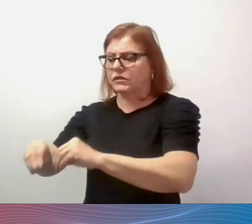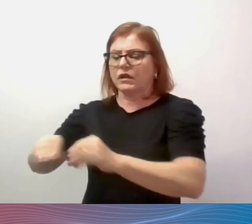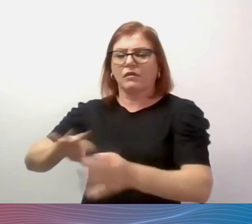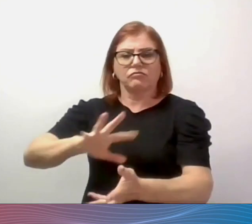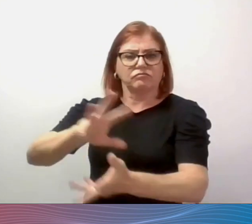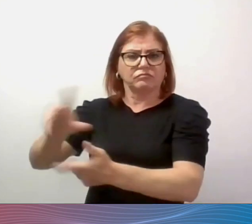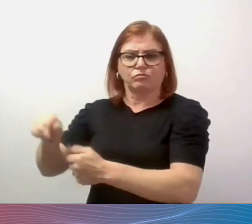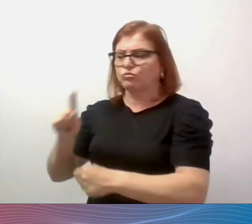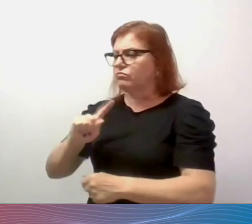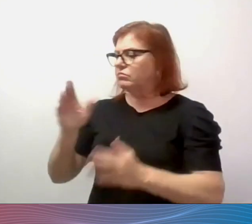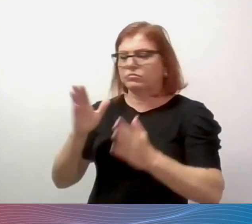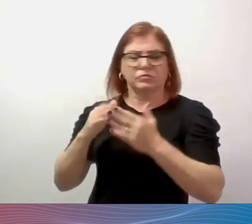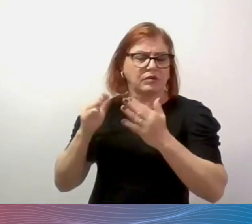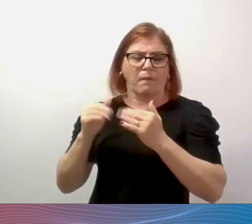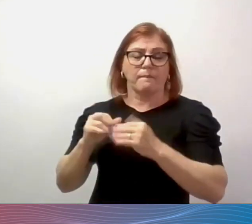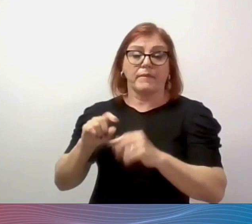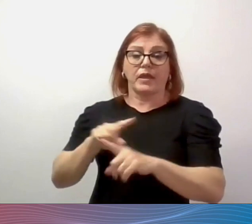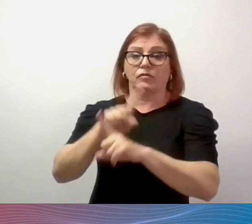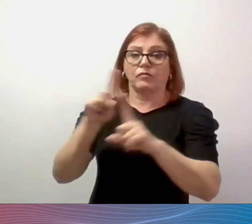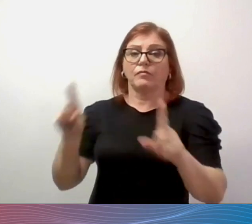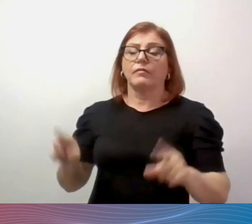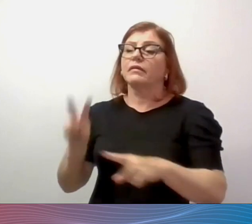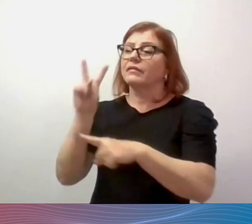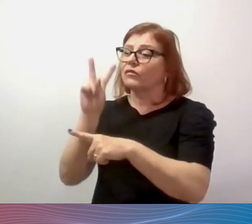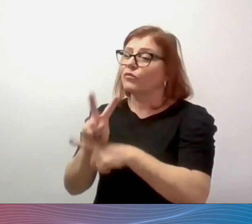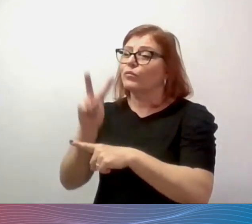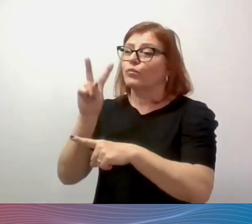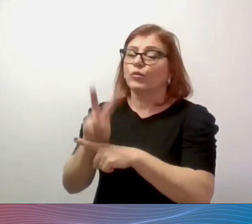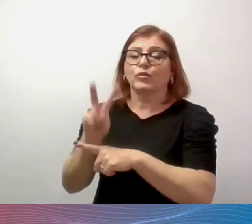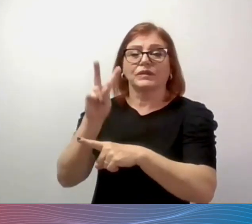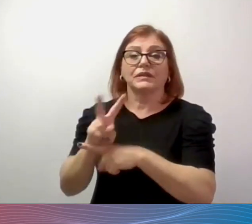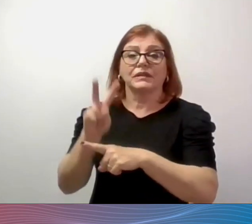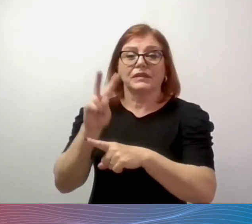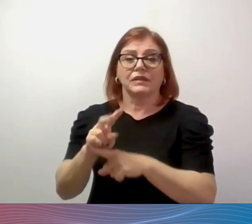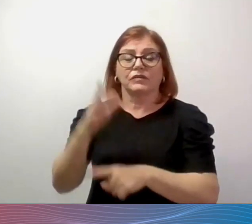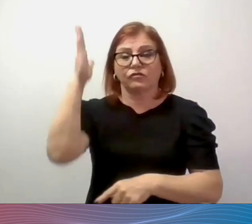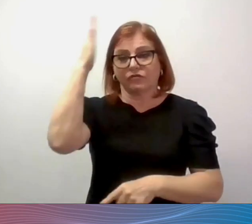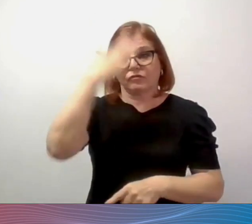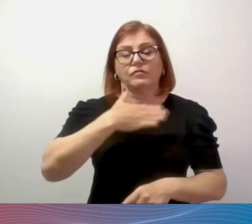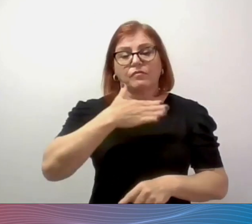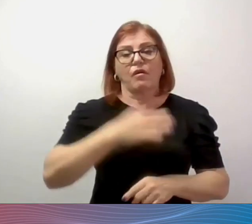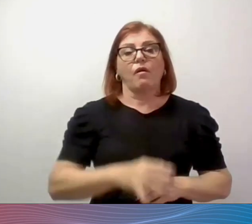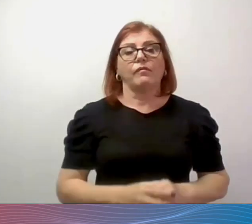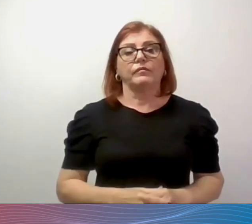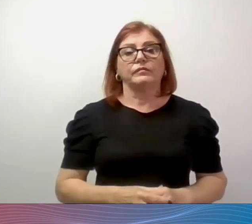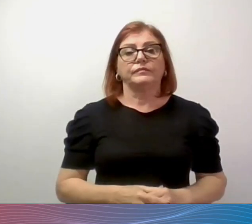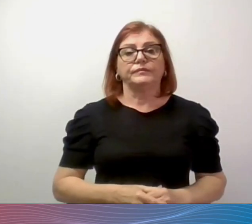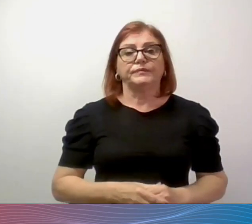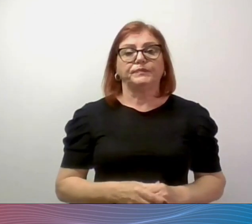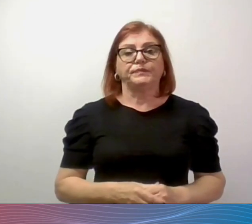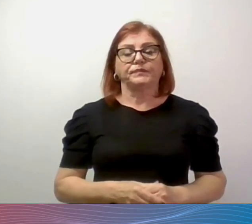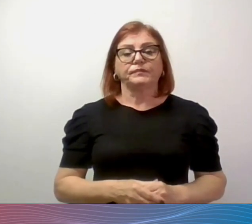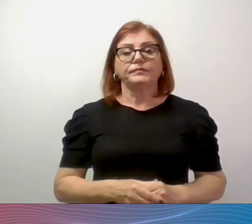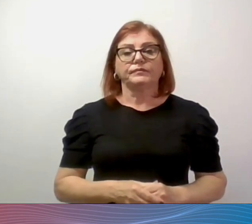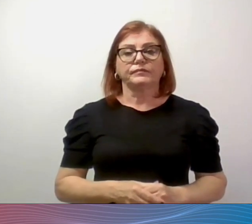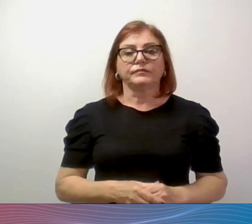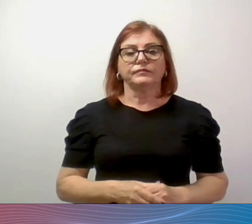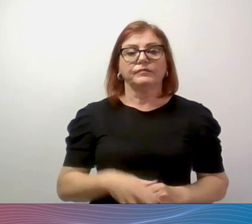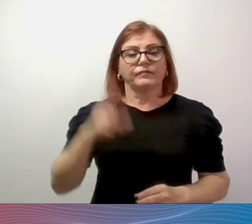pray that you should take them out of the world, but that you should keep them from the evil one. O Senhor